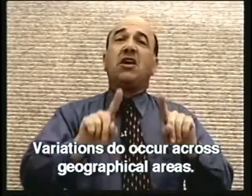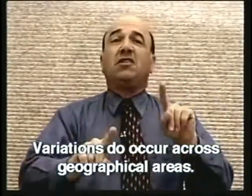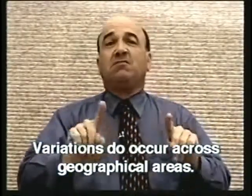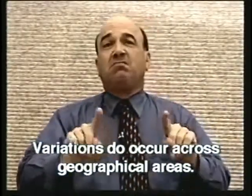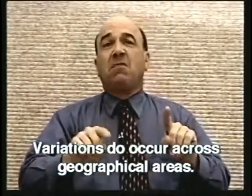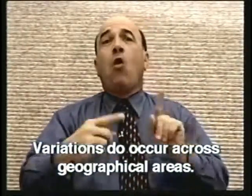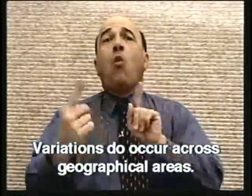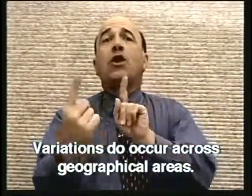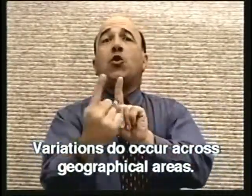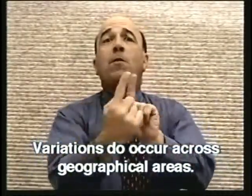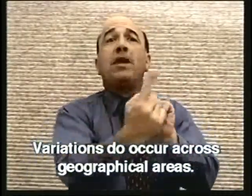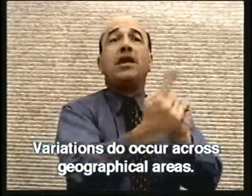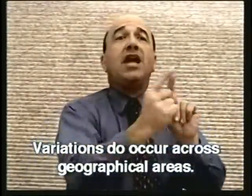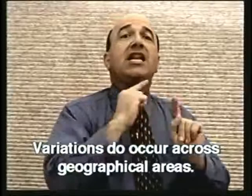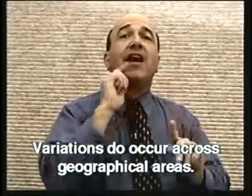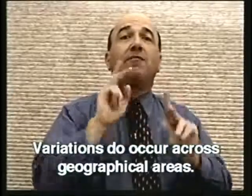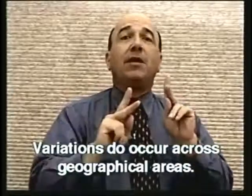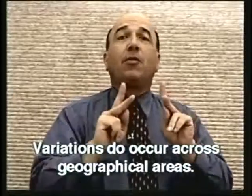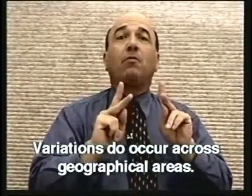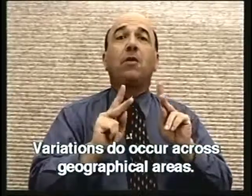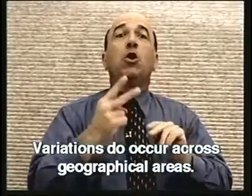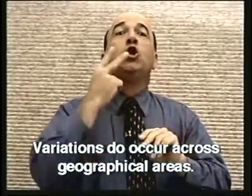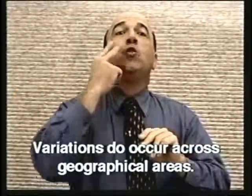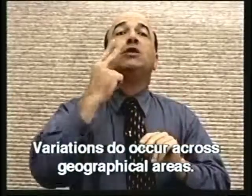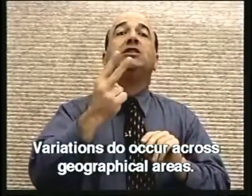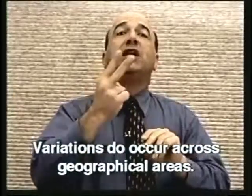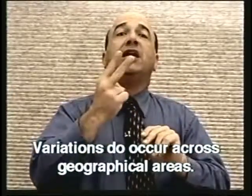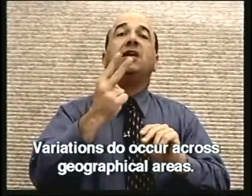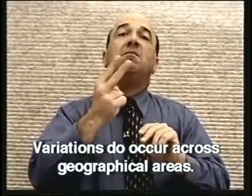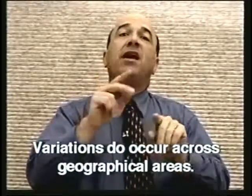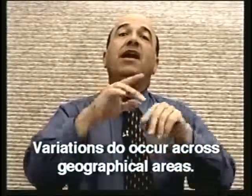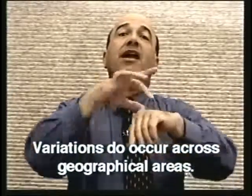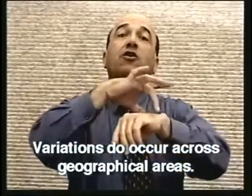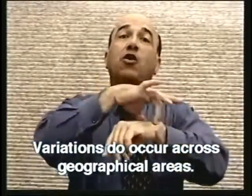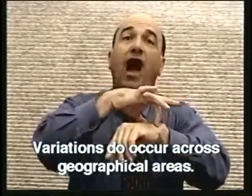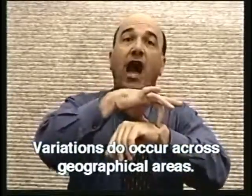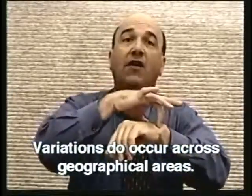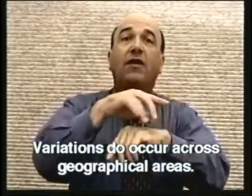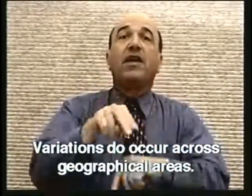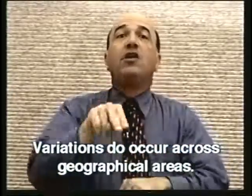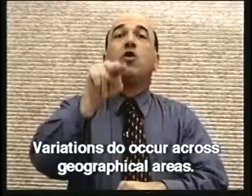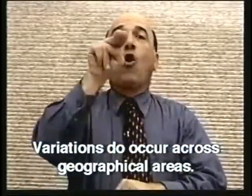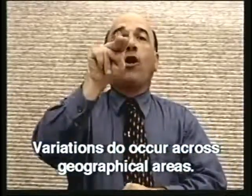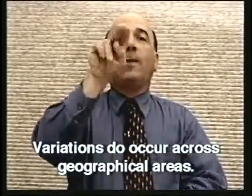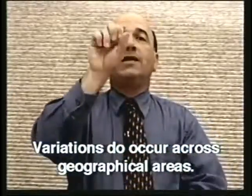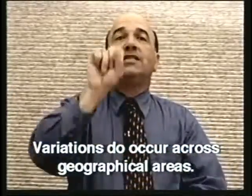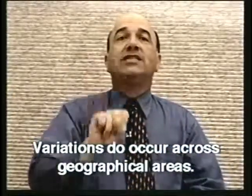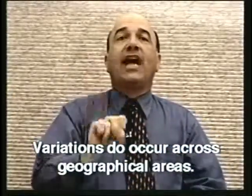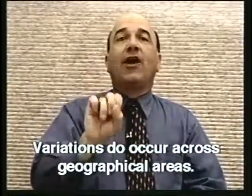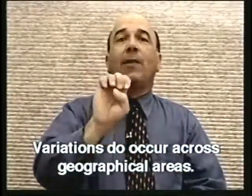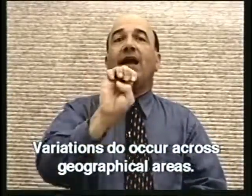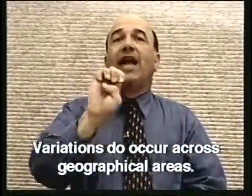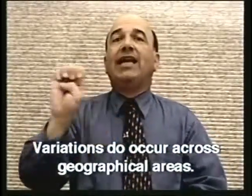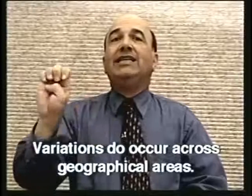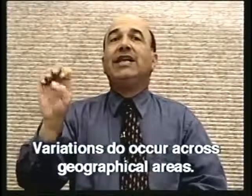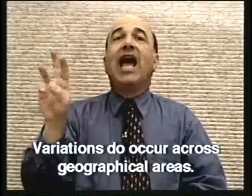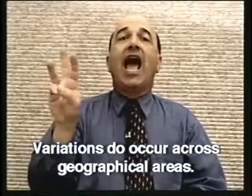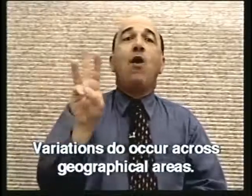Variation. When you meet deaf people, you will see in geography, north, south, east, and